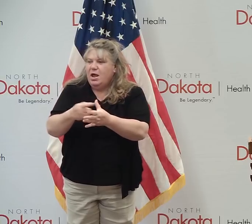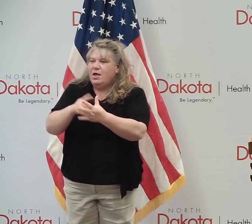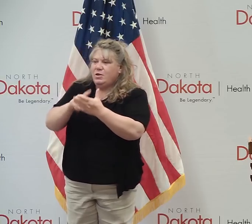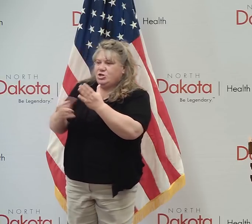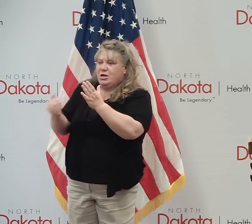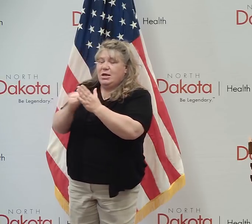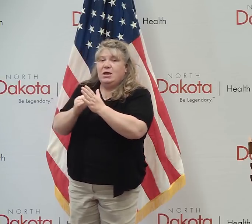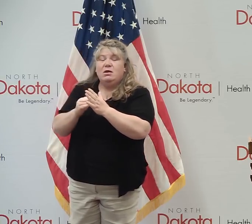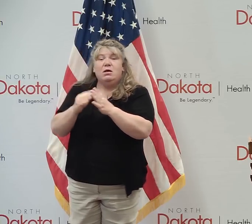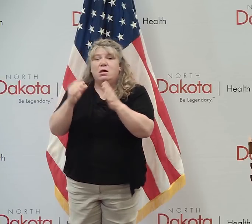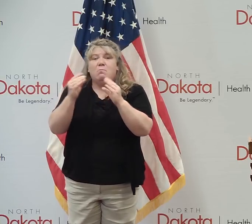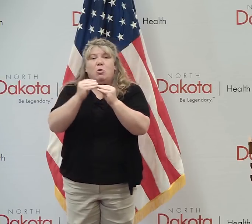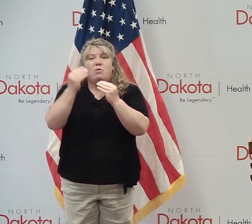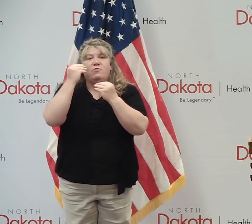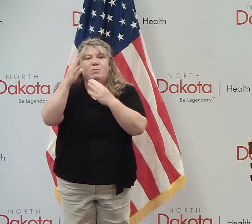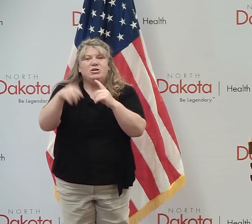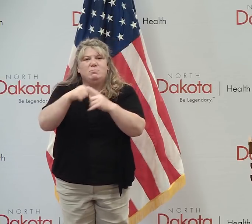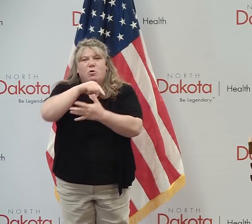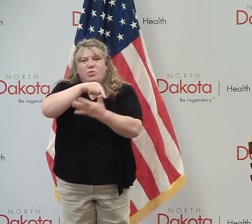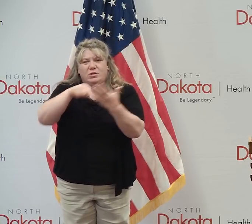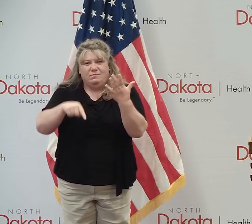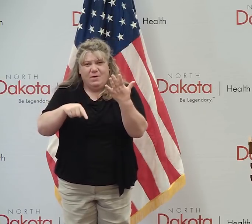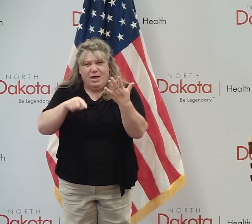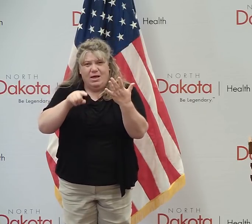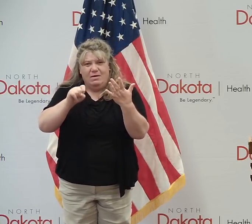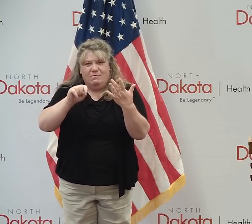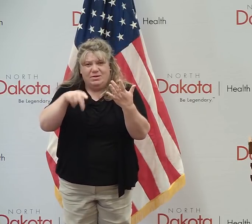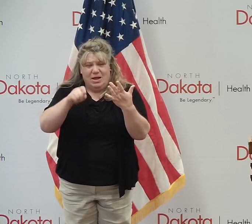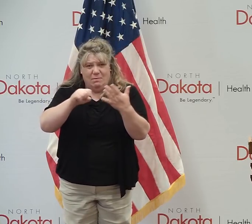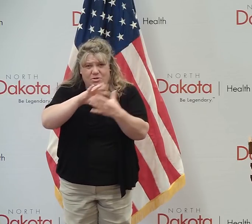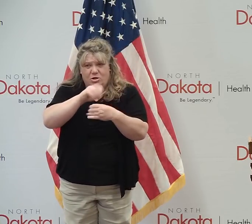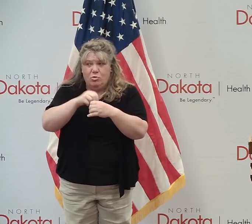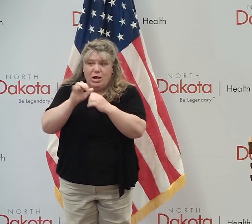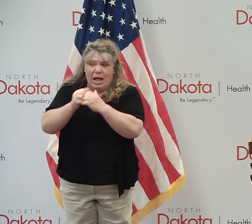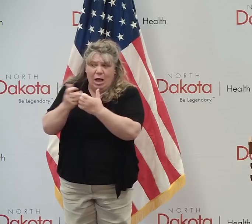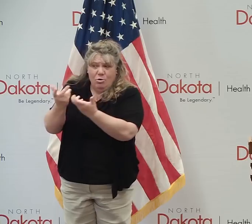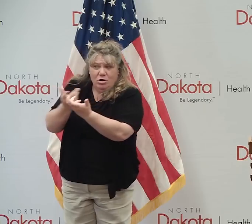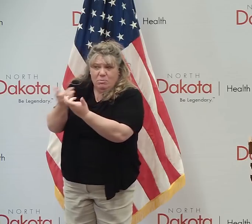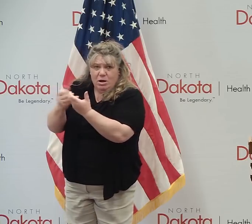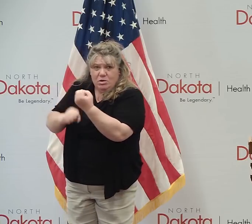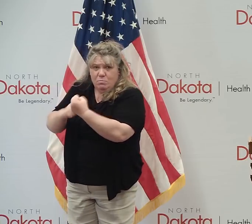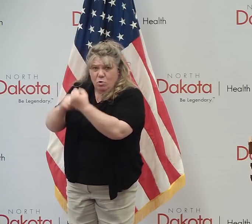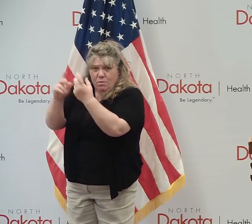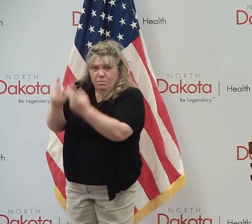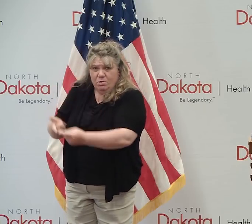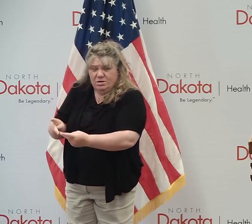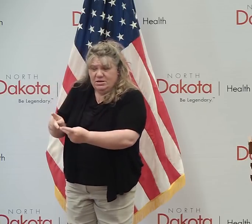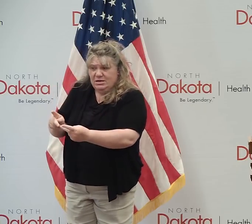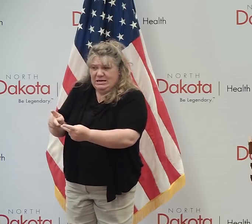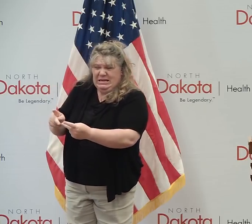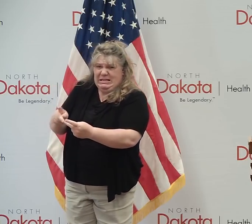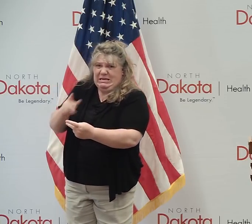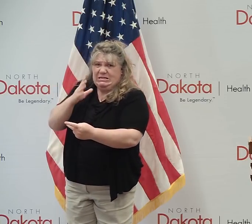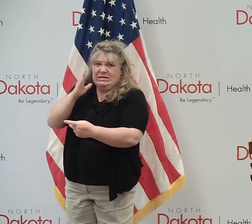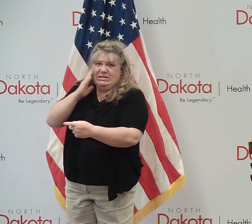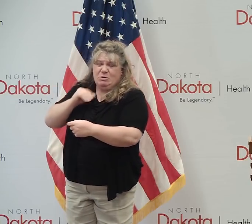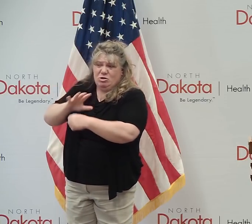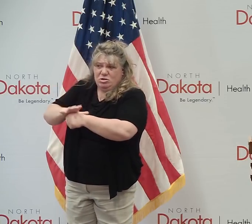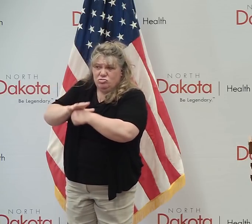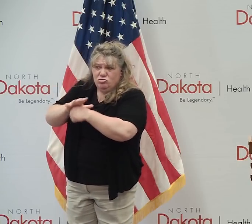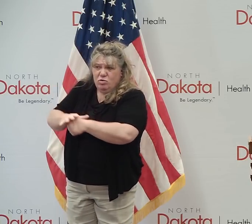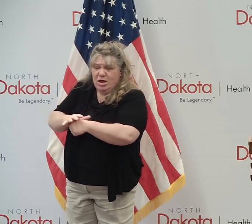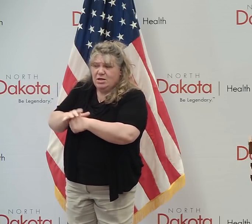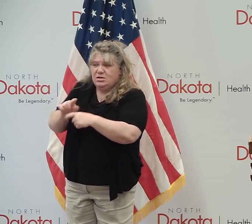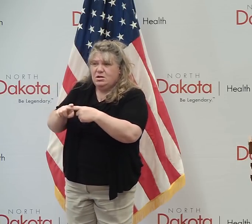Additional information on these 5 steps, including how to talk to and support someone who's under stress and at risk,